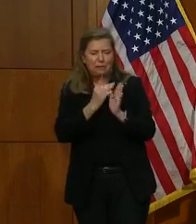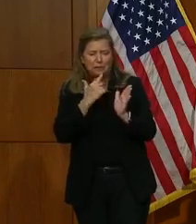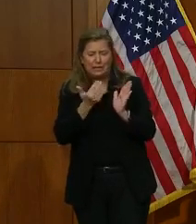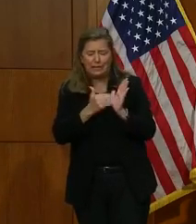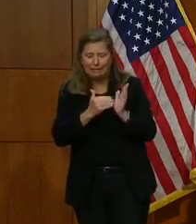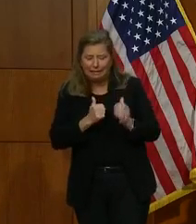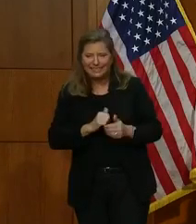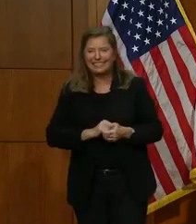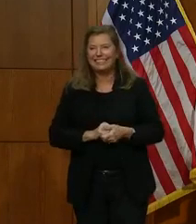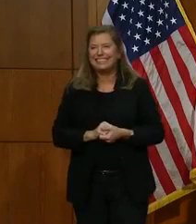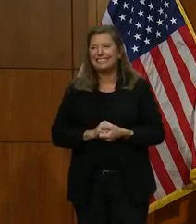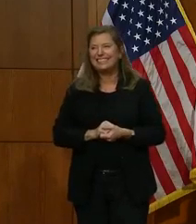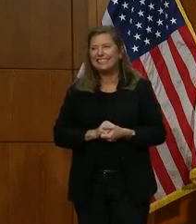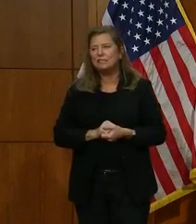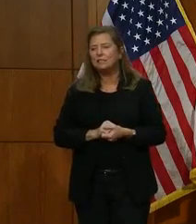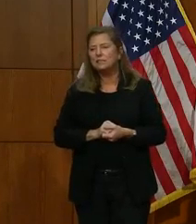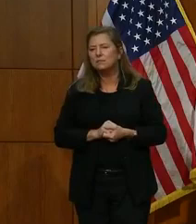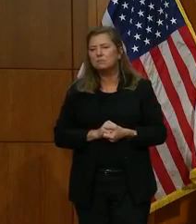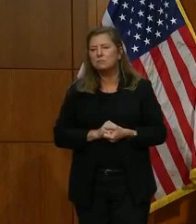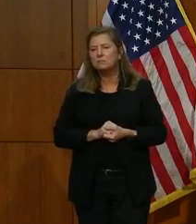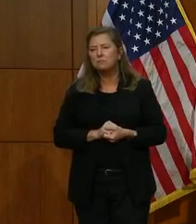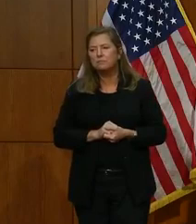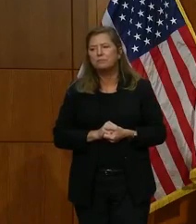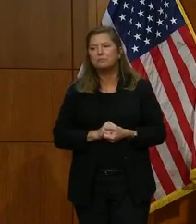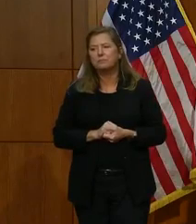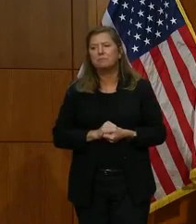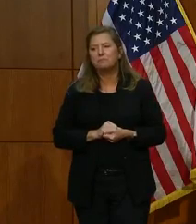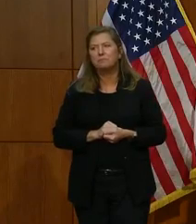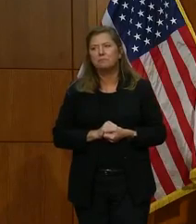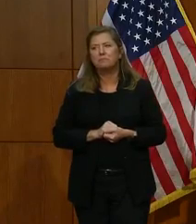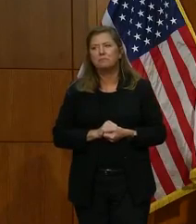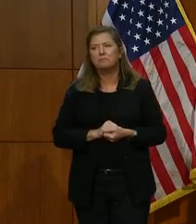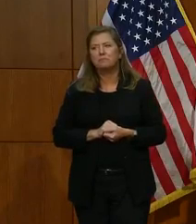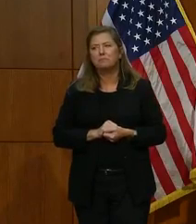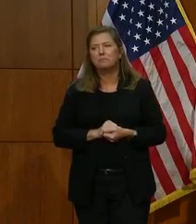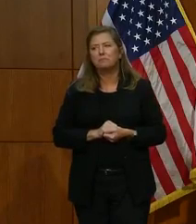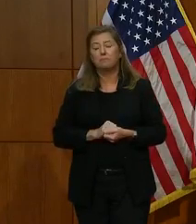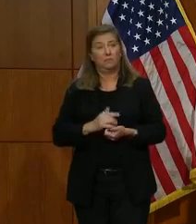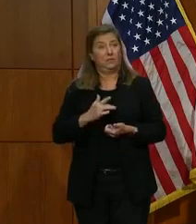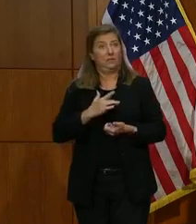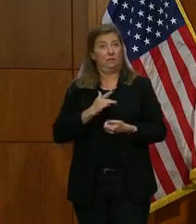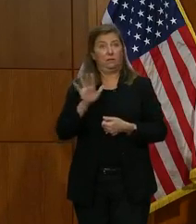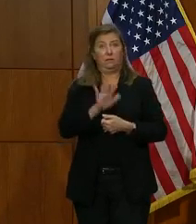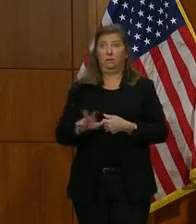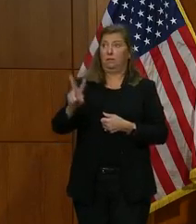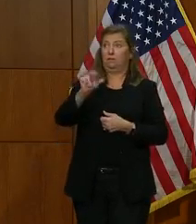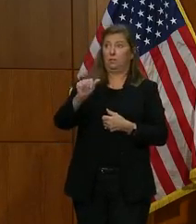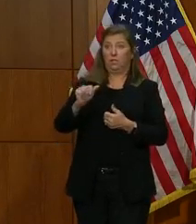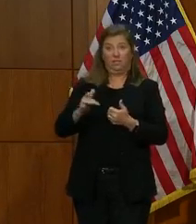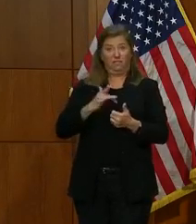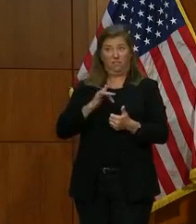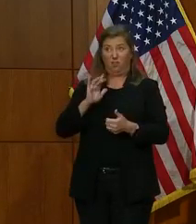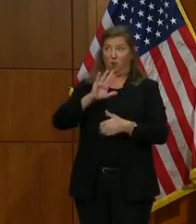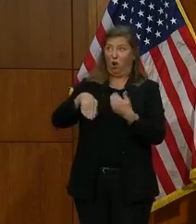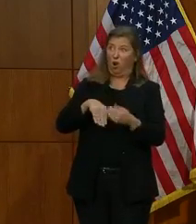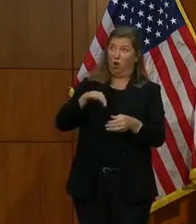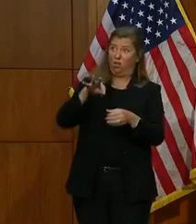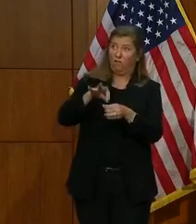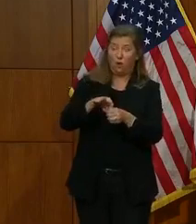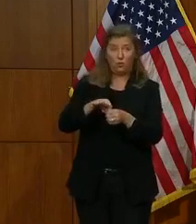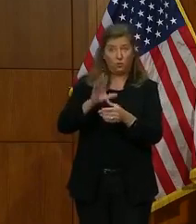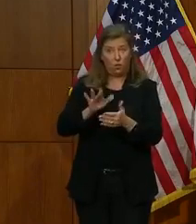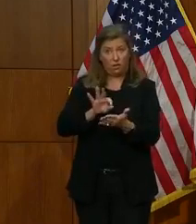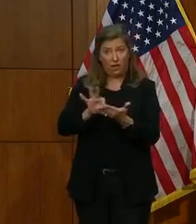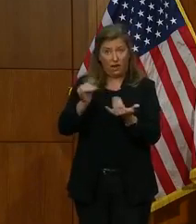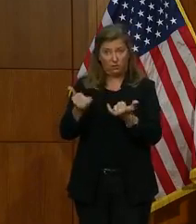But is there any sense, will most of Virginia be done counting their ballots tonight? Is it too early